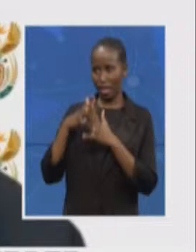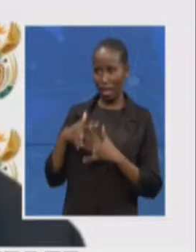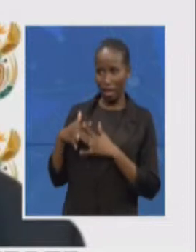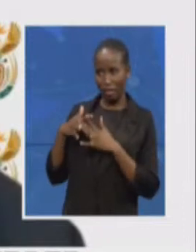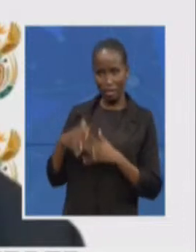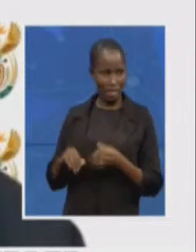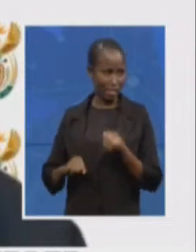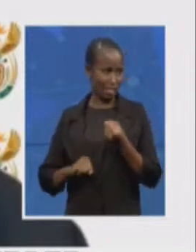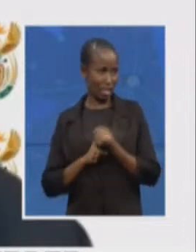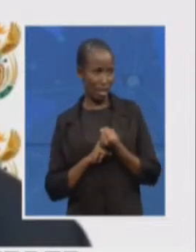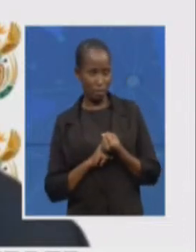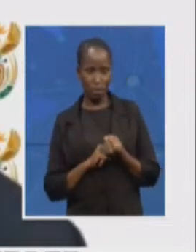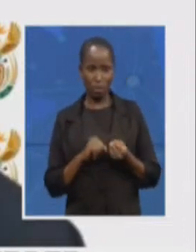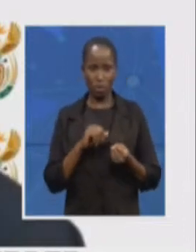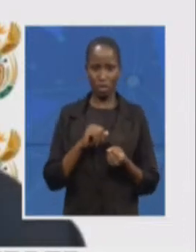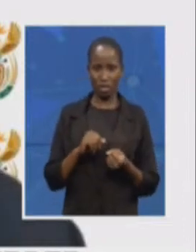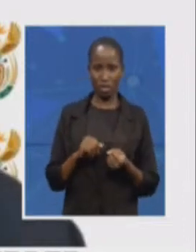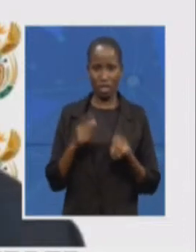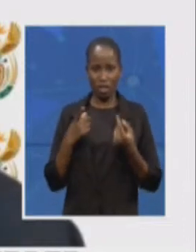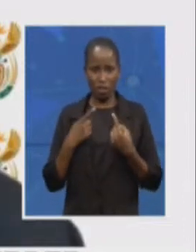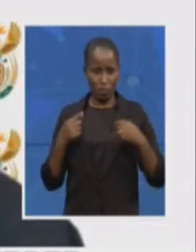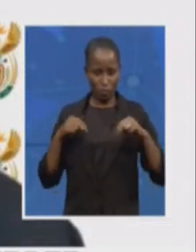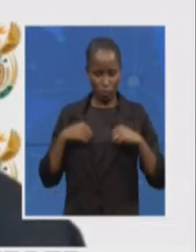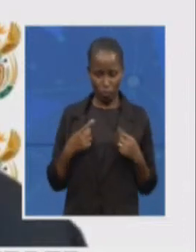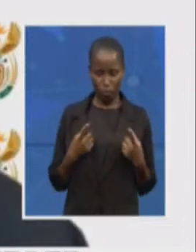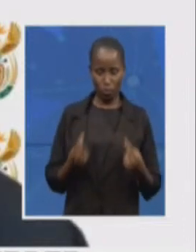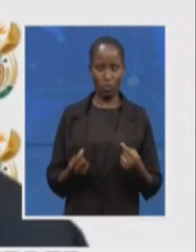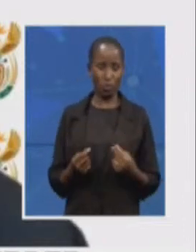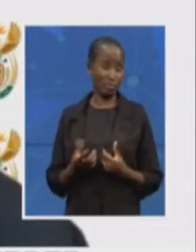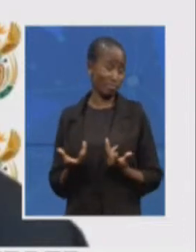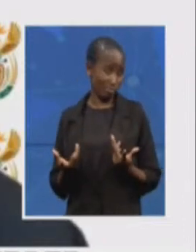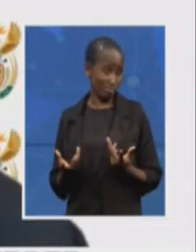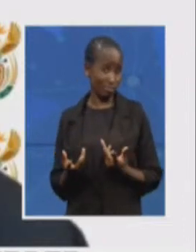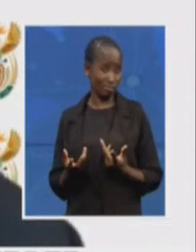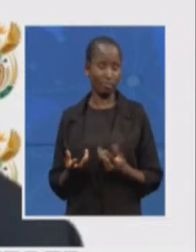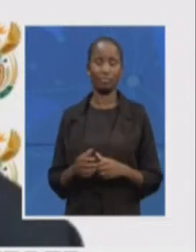we have taken. So that is the message which we gave.